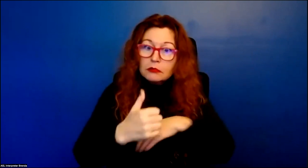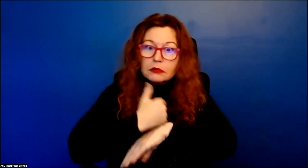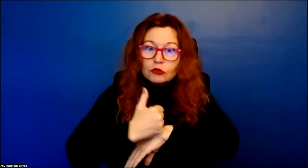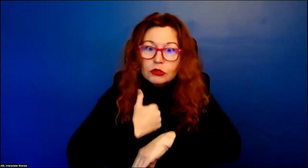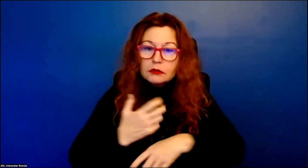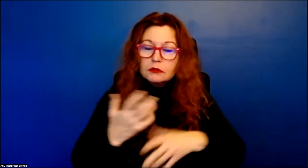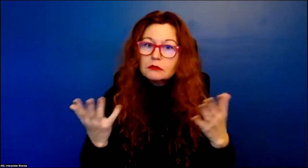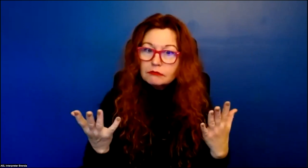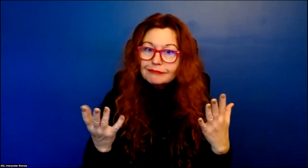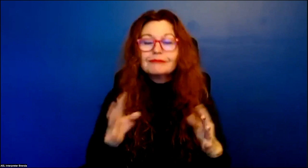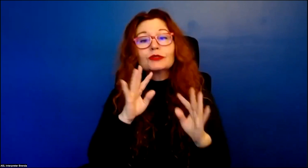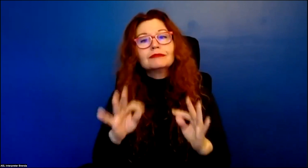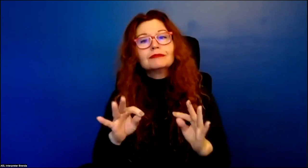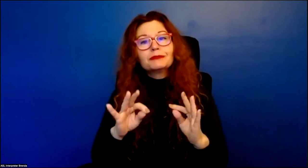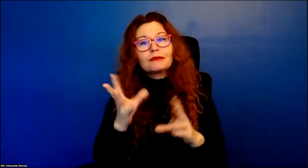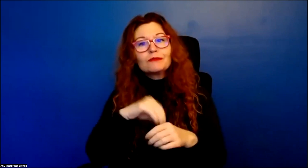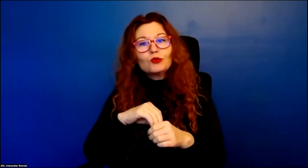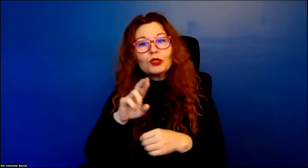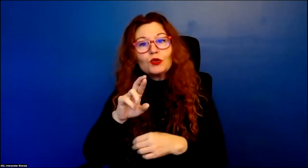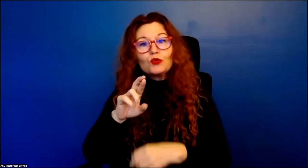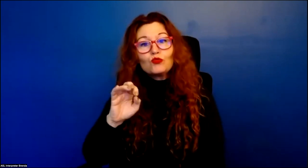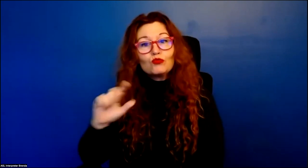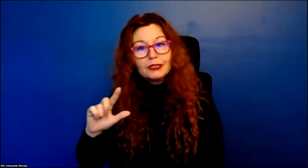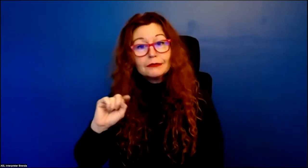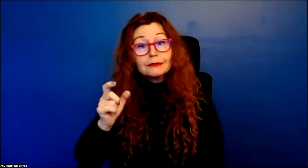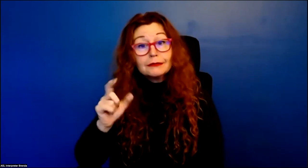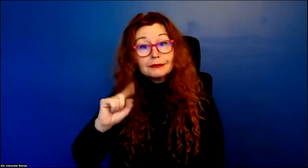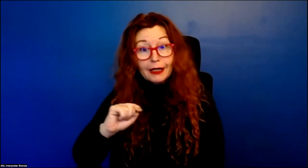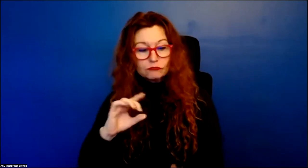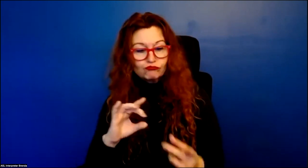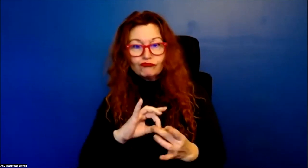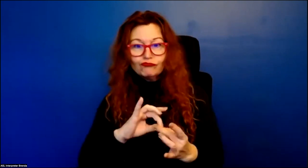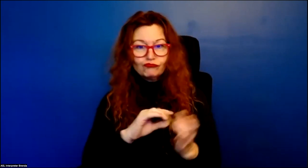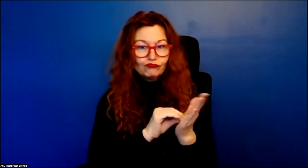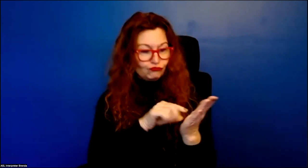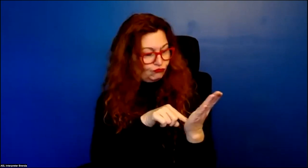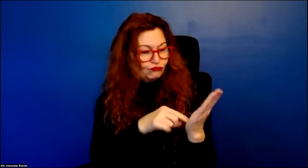be life and death in certain situations.